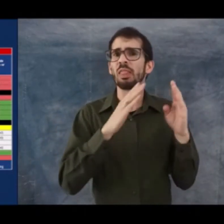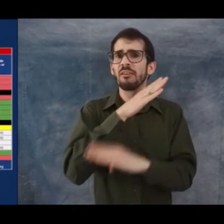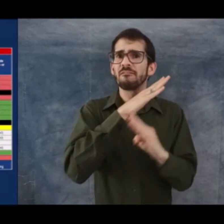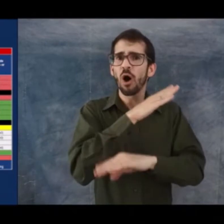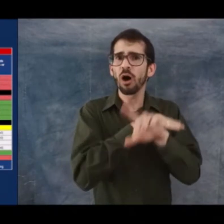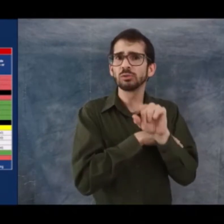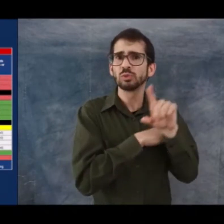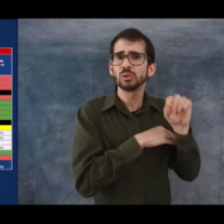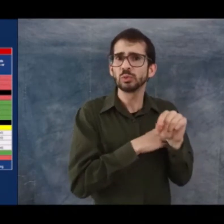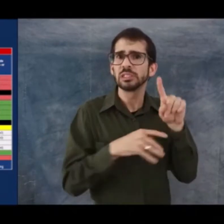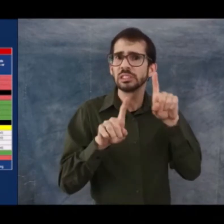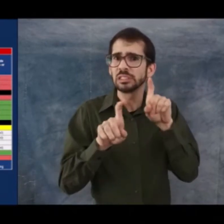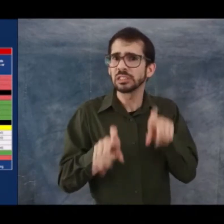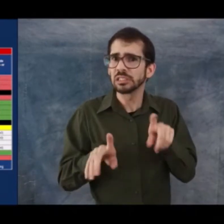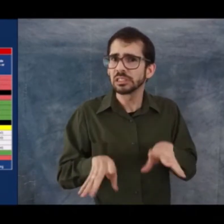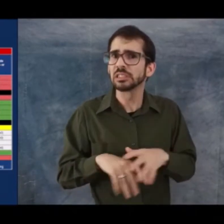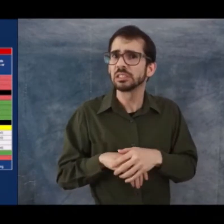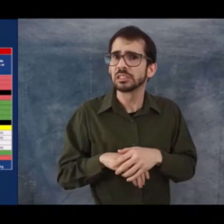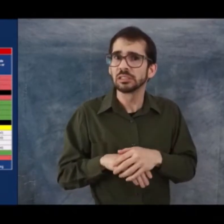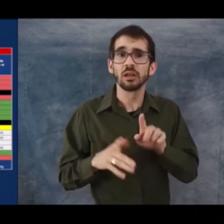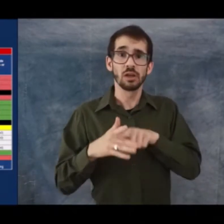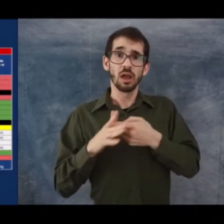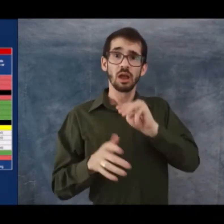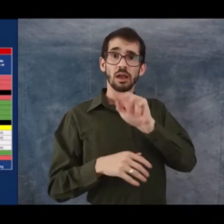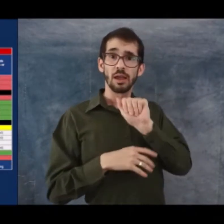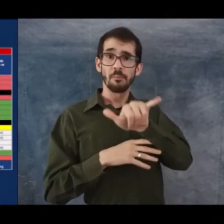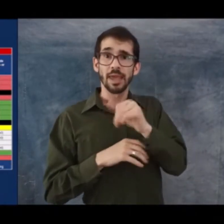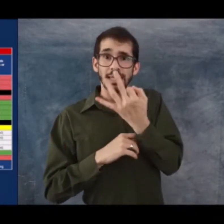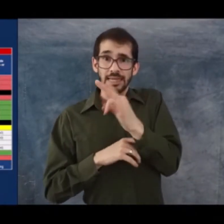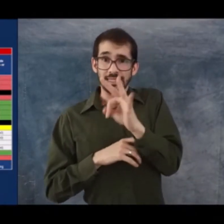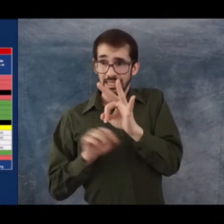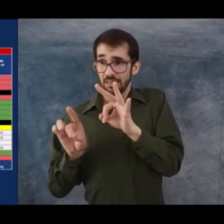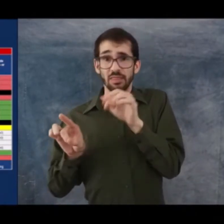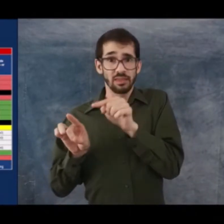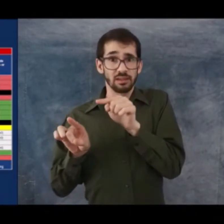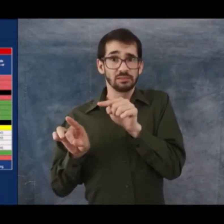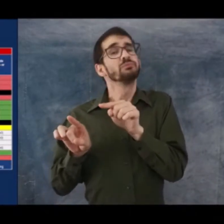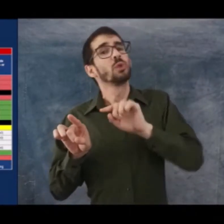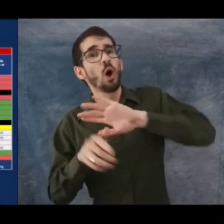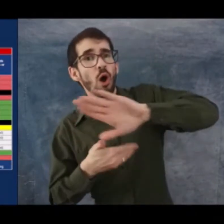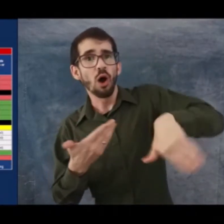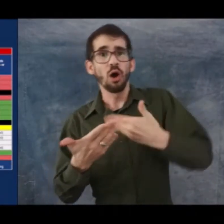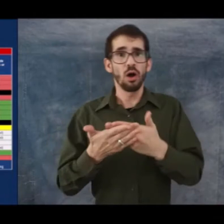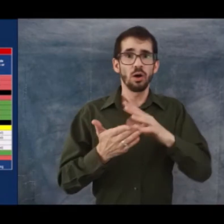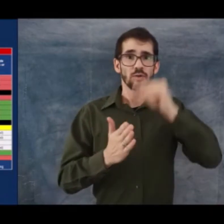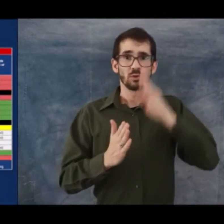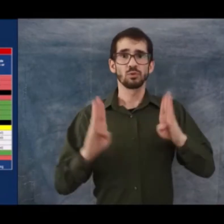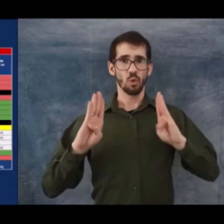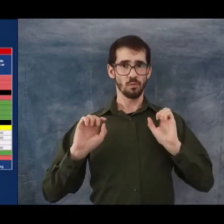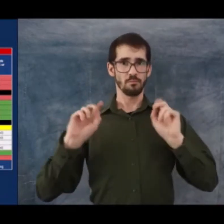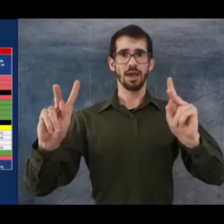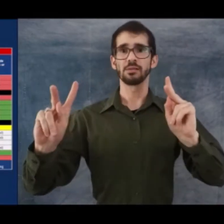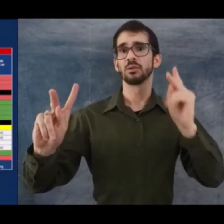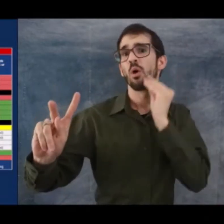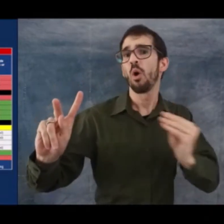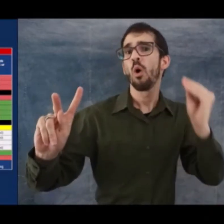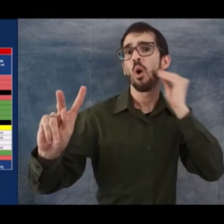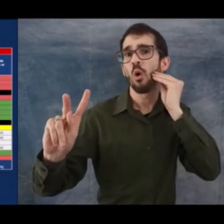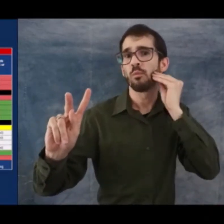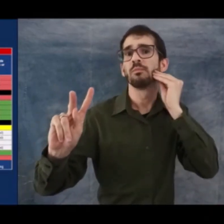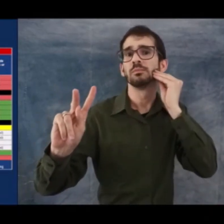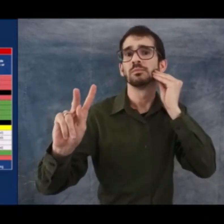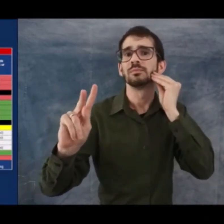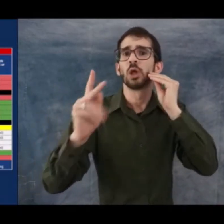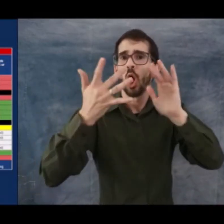testing. Beginning on May 19th, all students at Jordan will return to virtual learning from home. The only students who will report